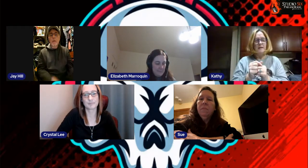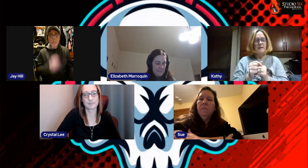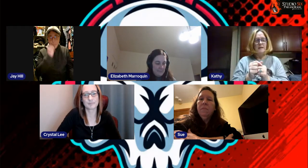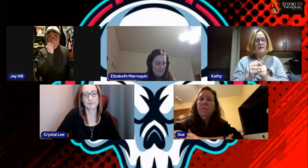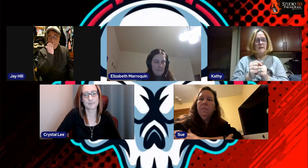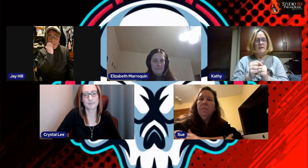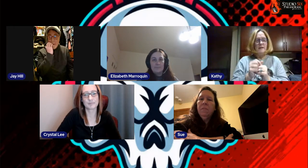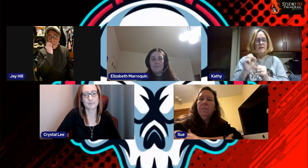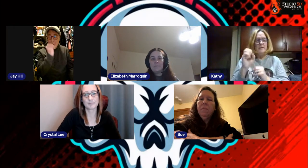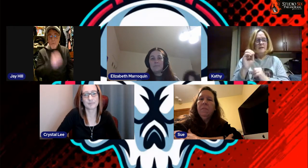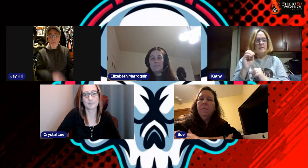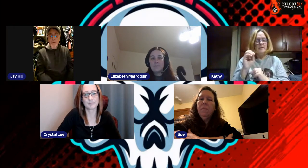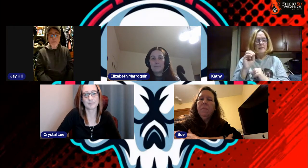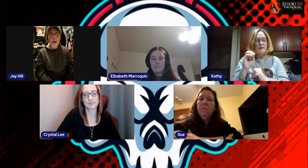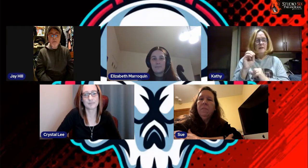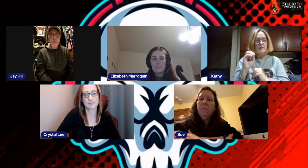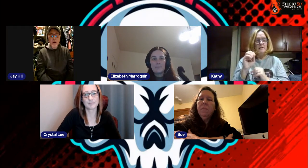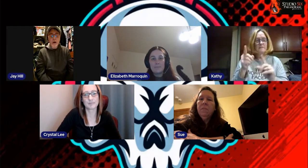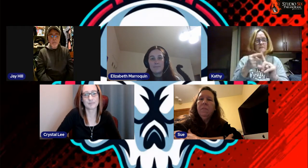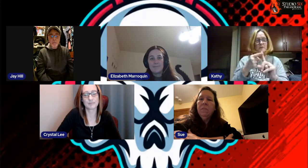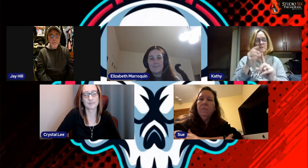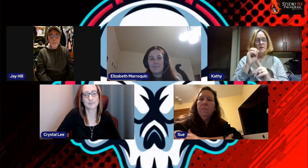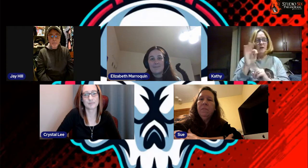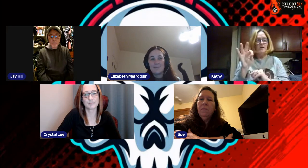So, first off,